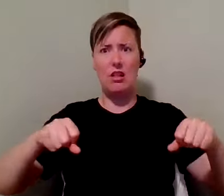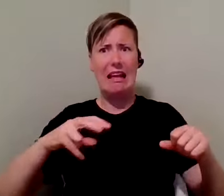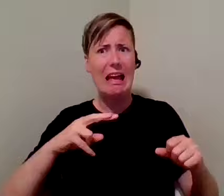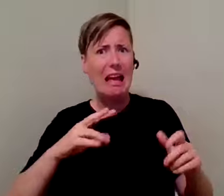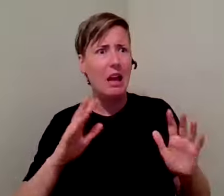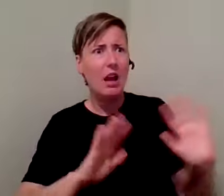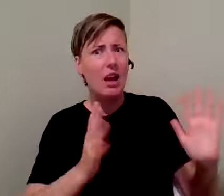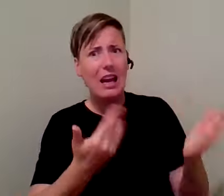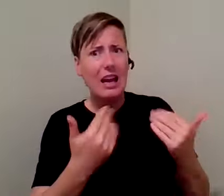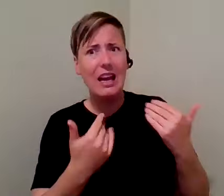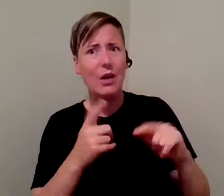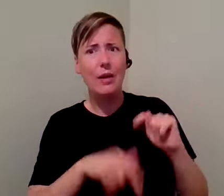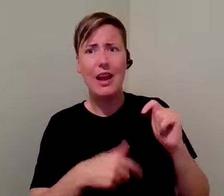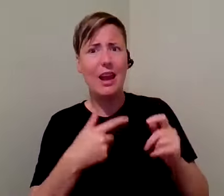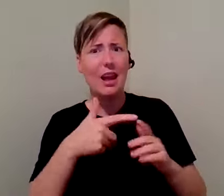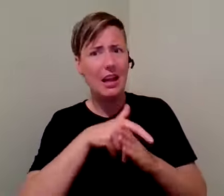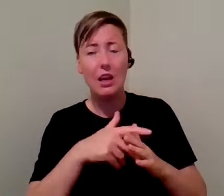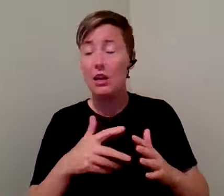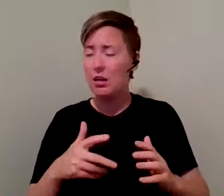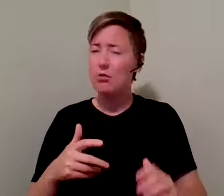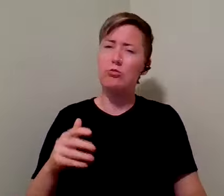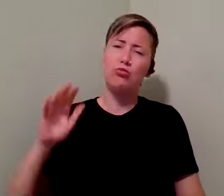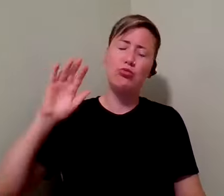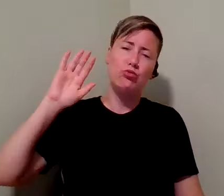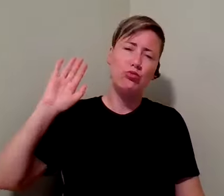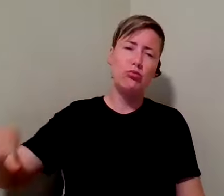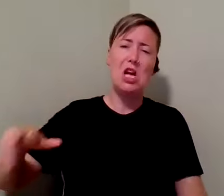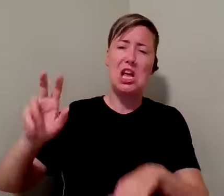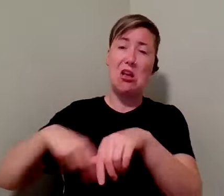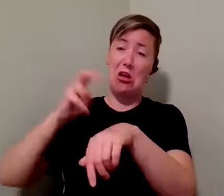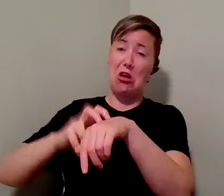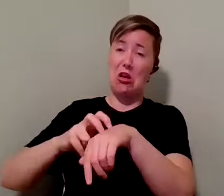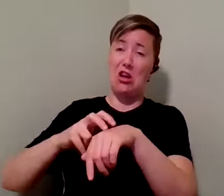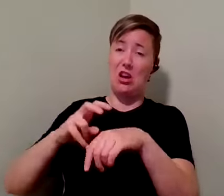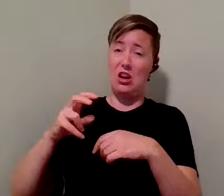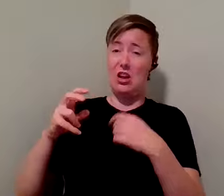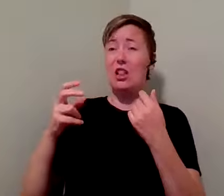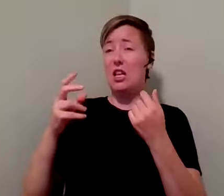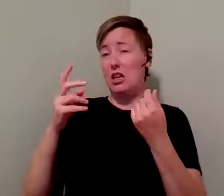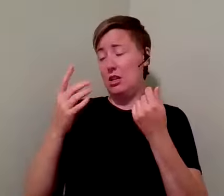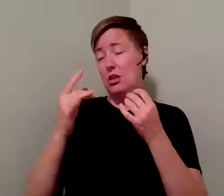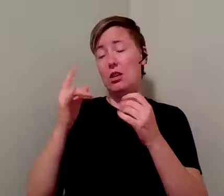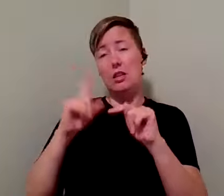ride. And I said, dude, in your country, if you drink, you can't ride. In my country, if you don't drink, you can't